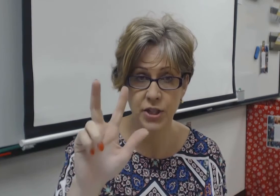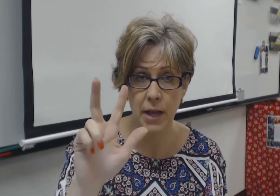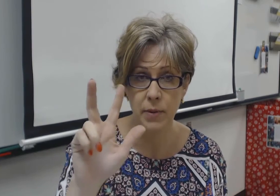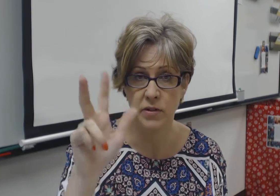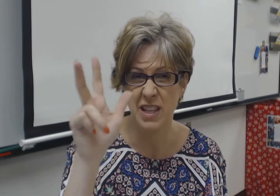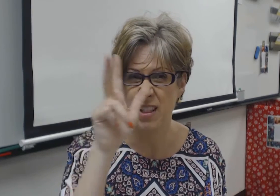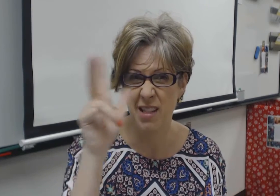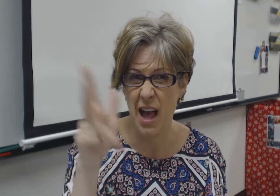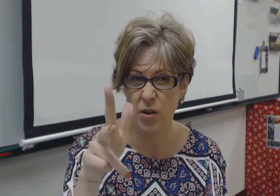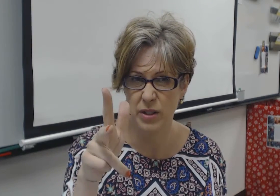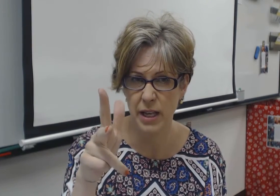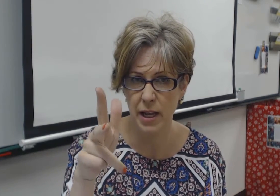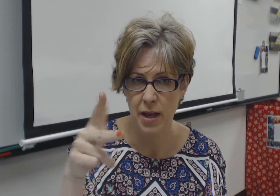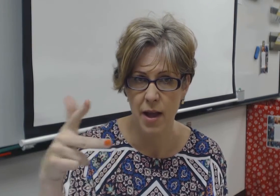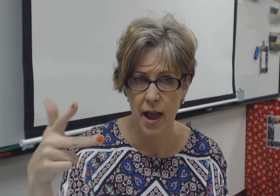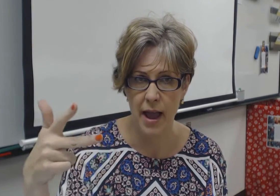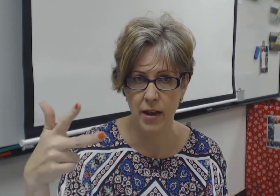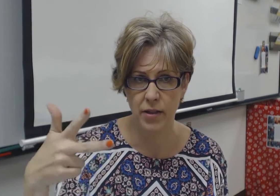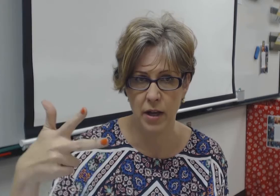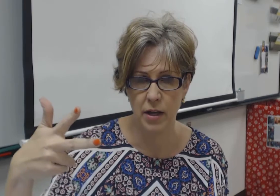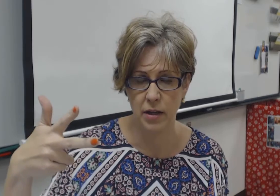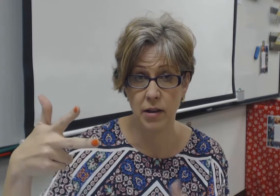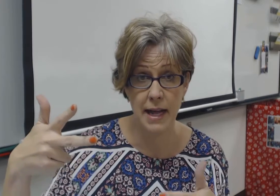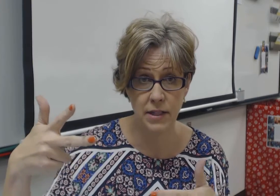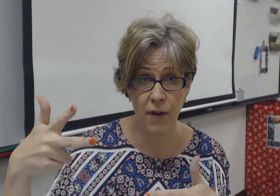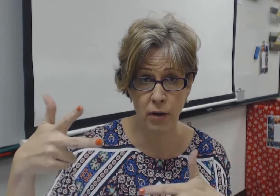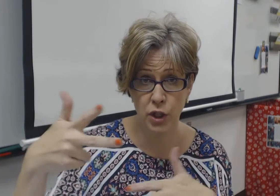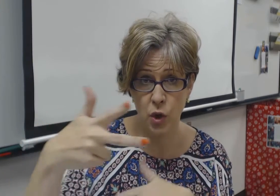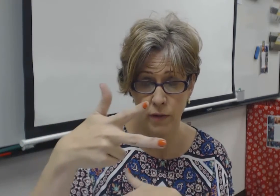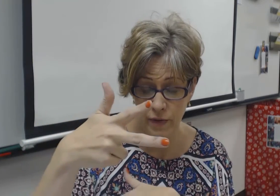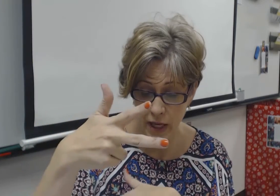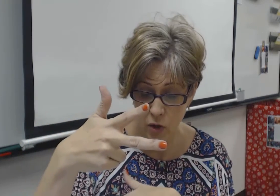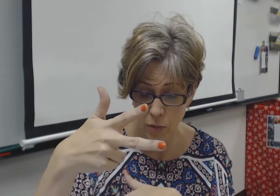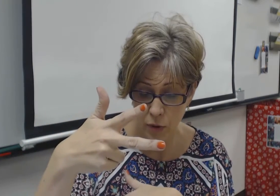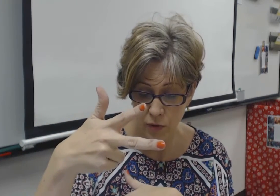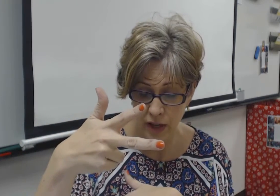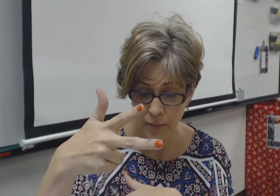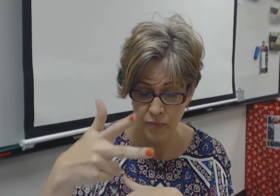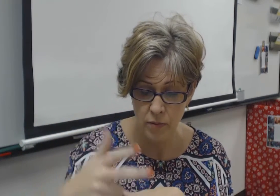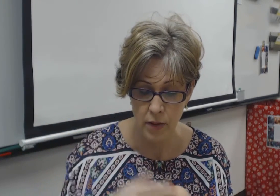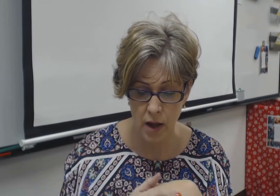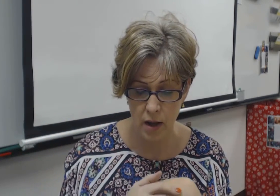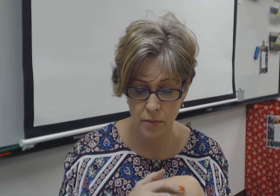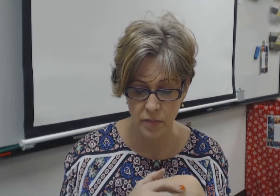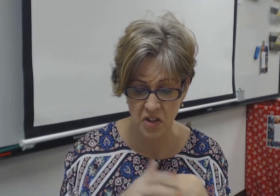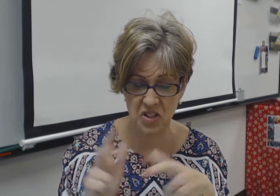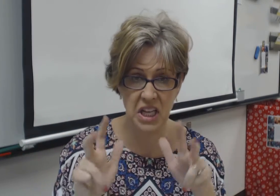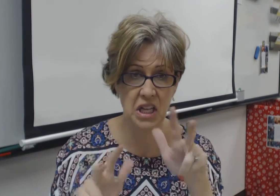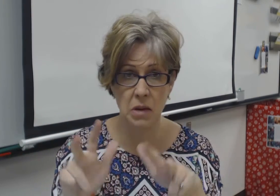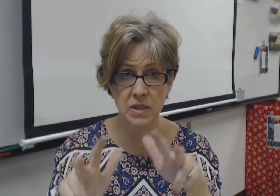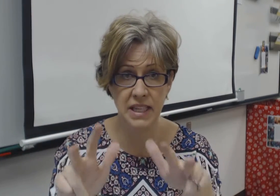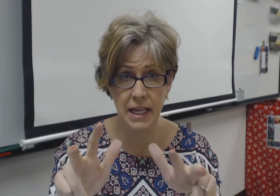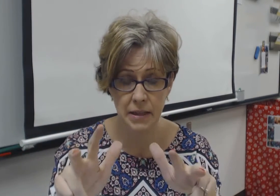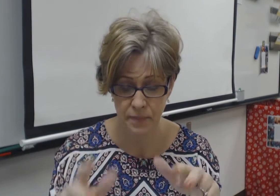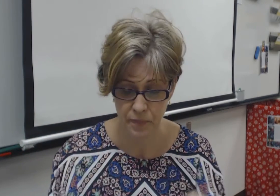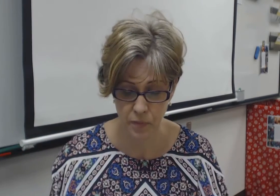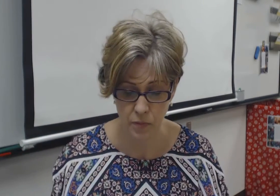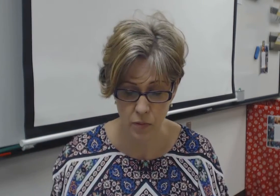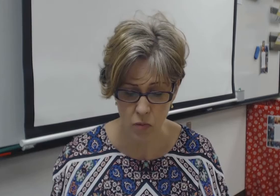shape, you'll see lousy and the classifier to show a vehicle moving. You'll see clumsy